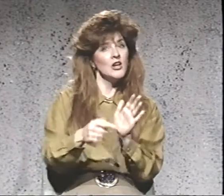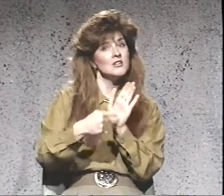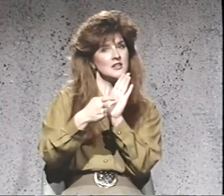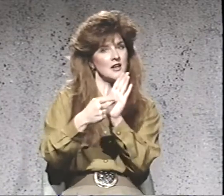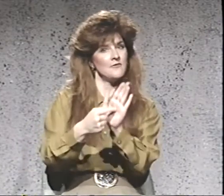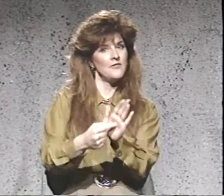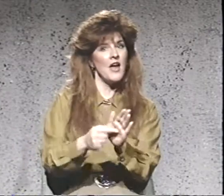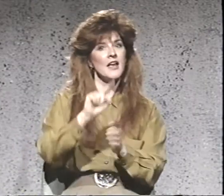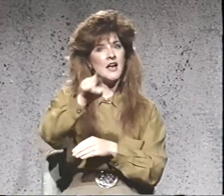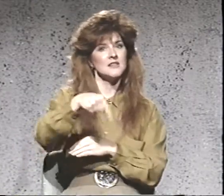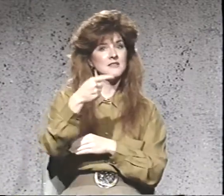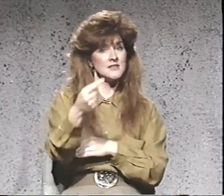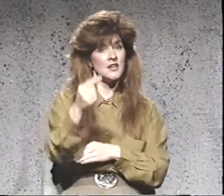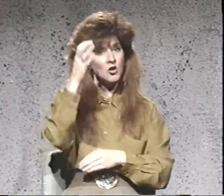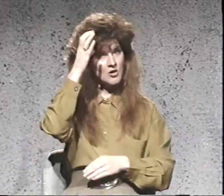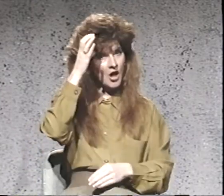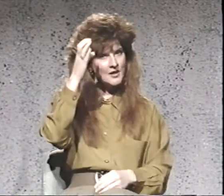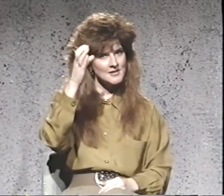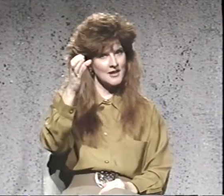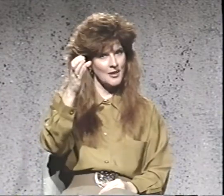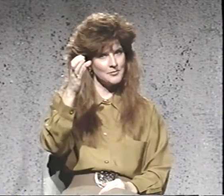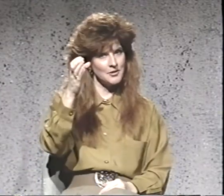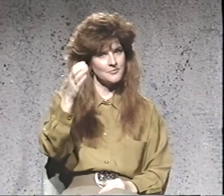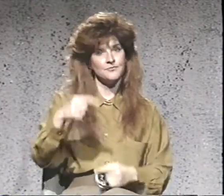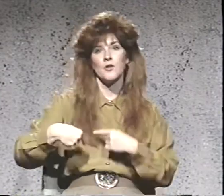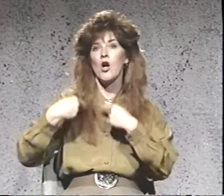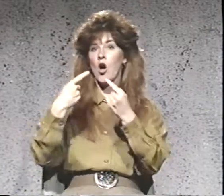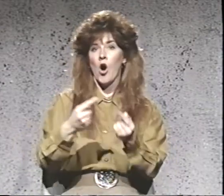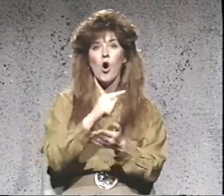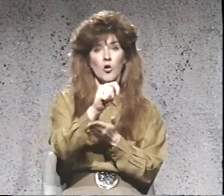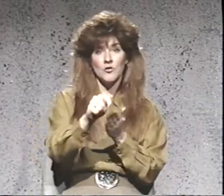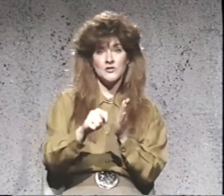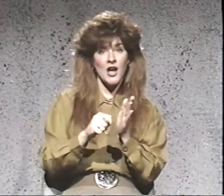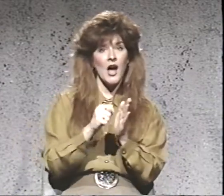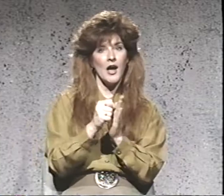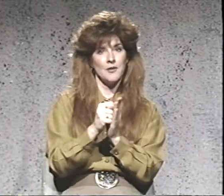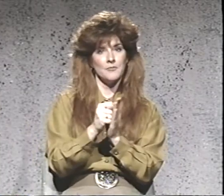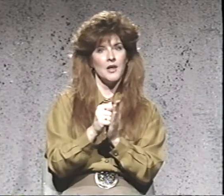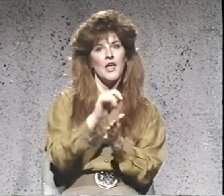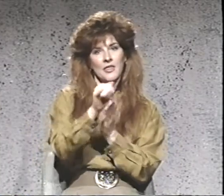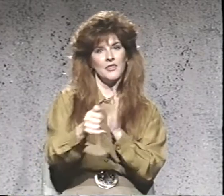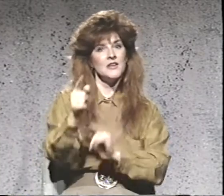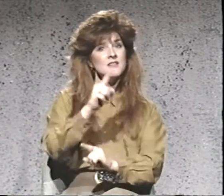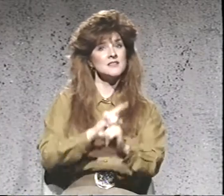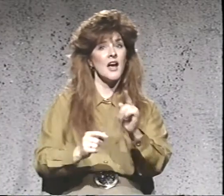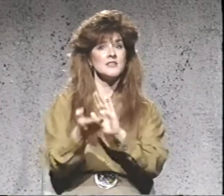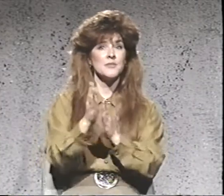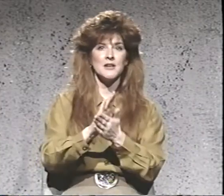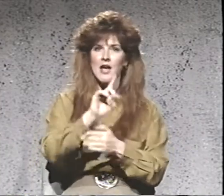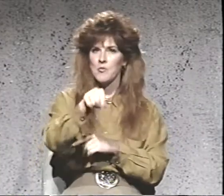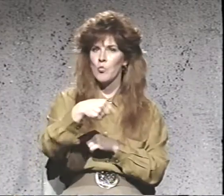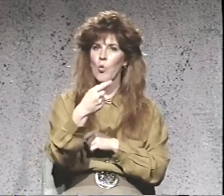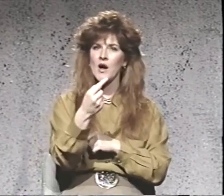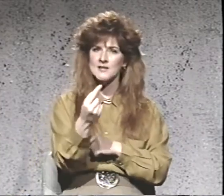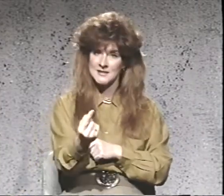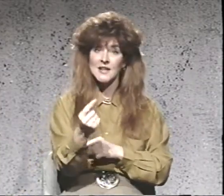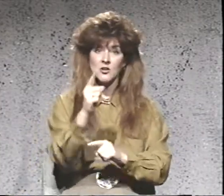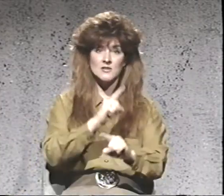to convey a single concept. Over time, these signs became one single